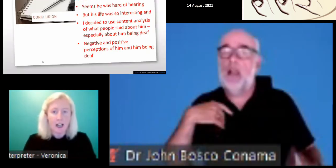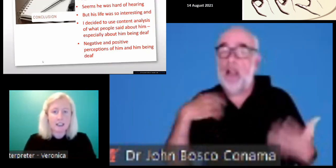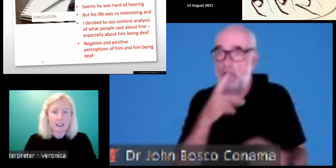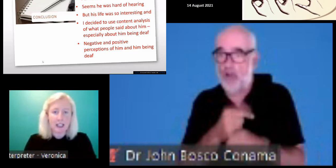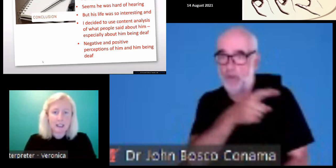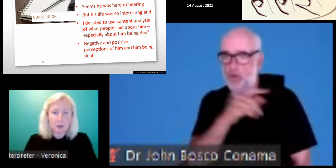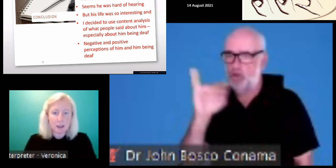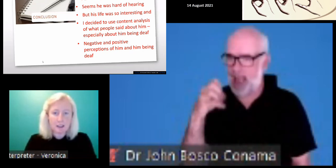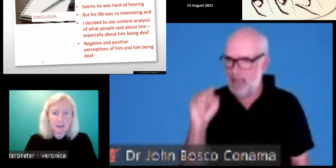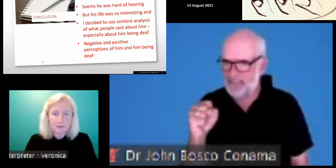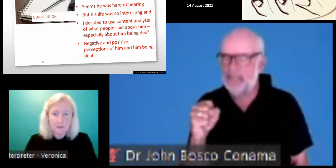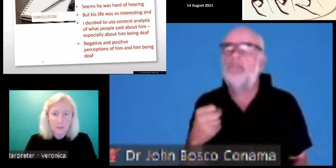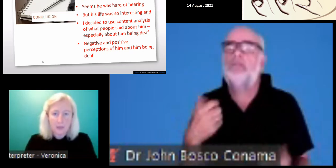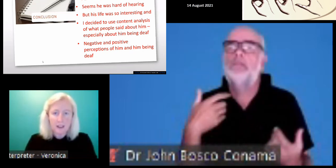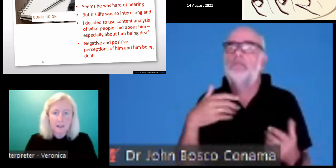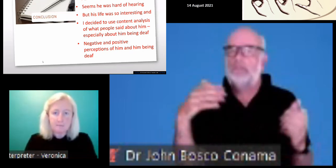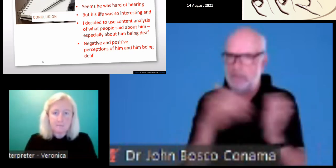On to the next point.